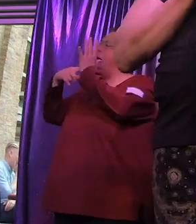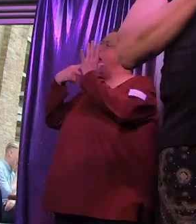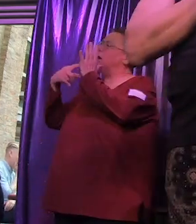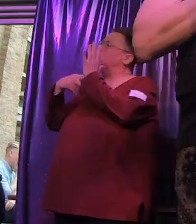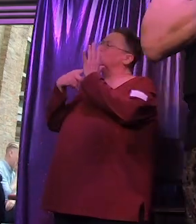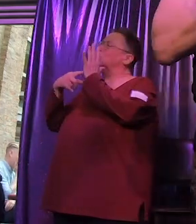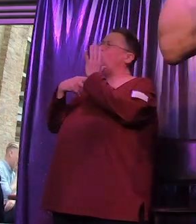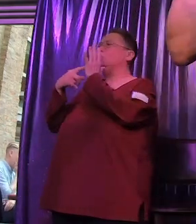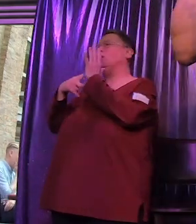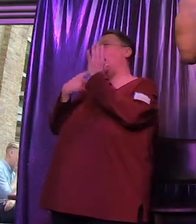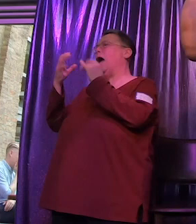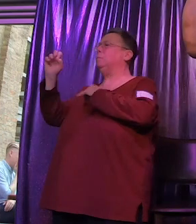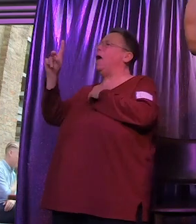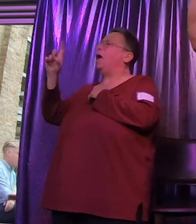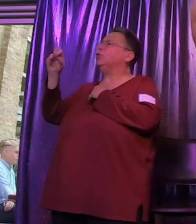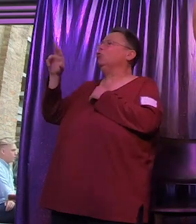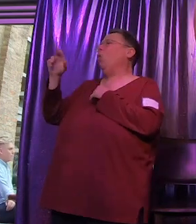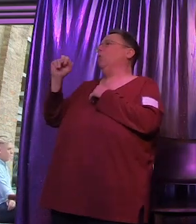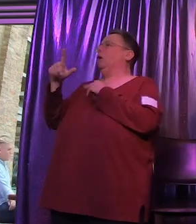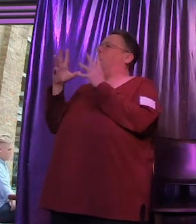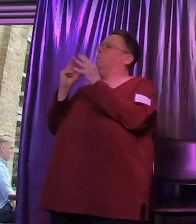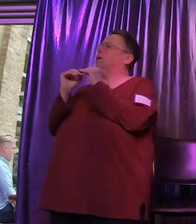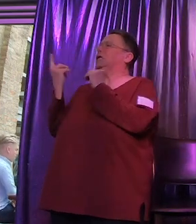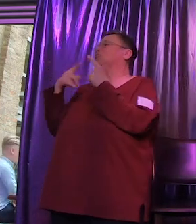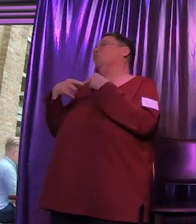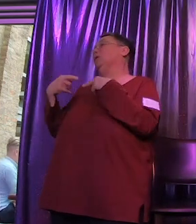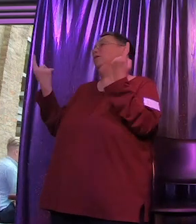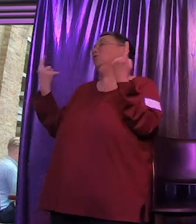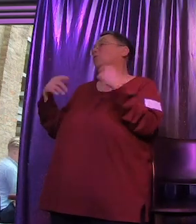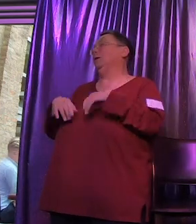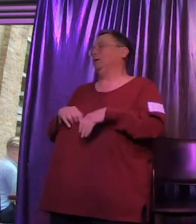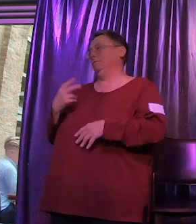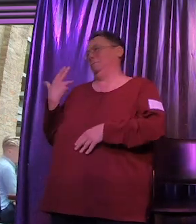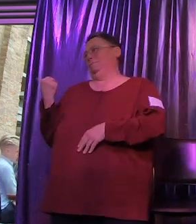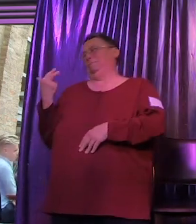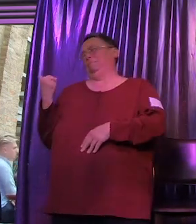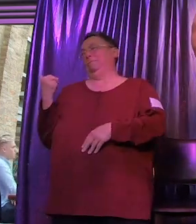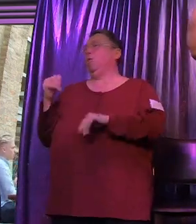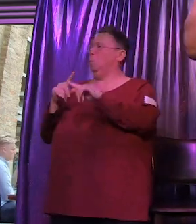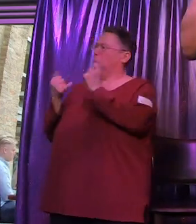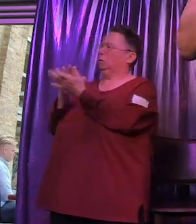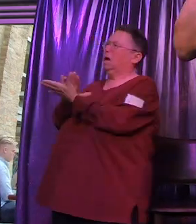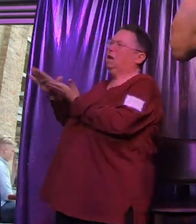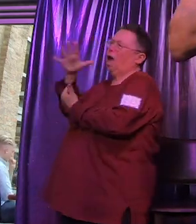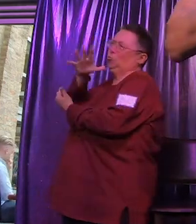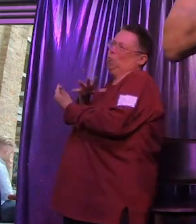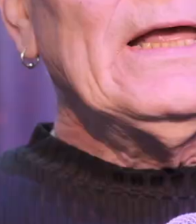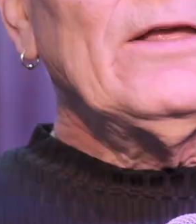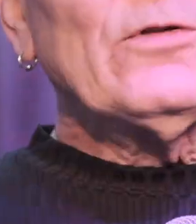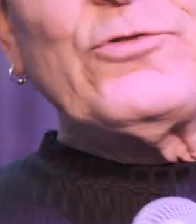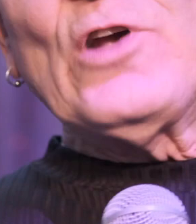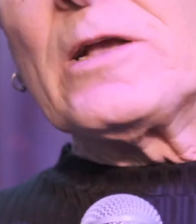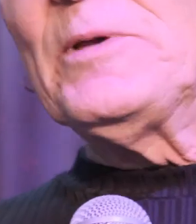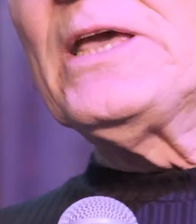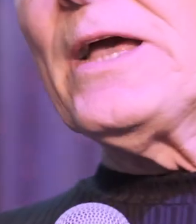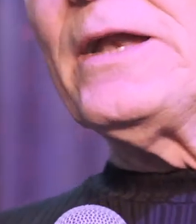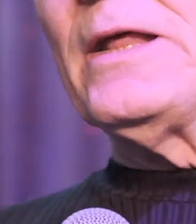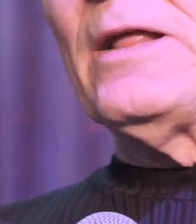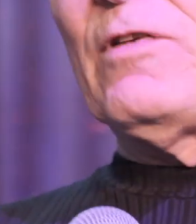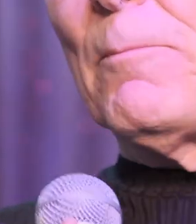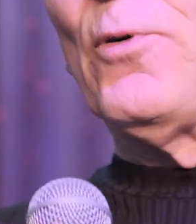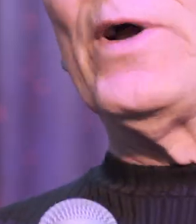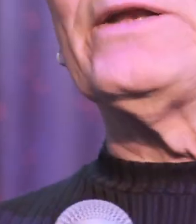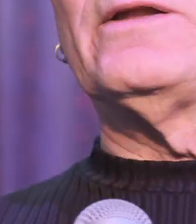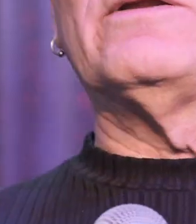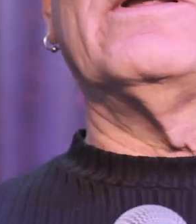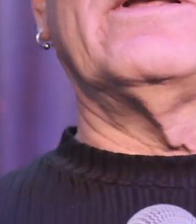Sometimes in the editorial meetings we disagreed, but she was a nice woman. So Chuck began